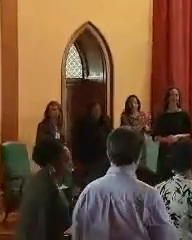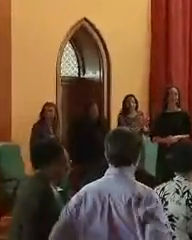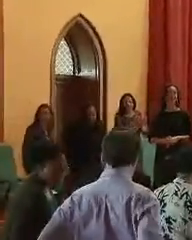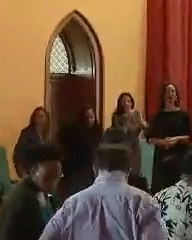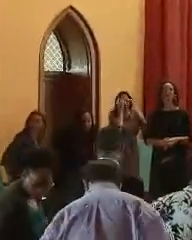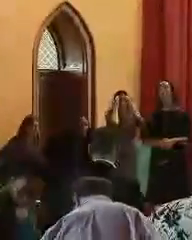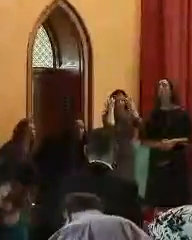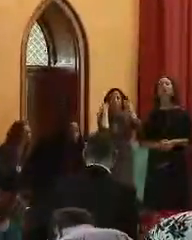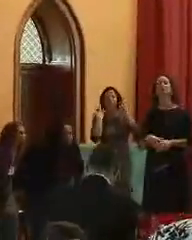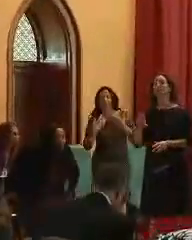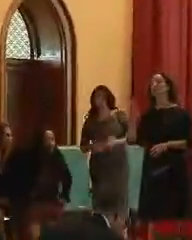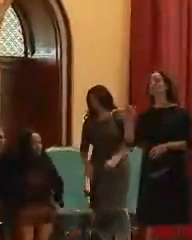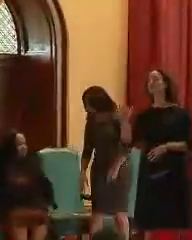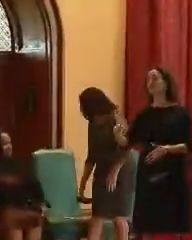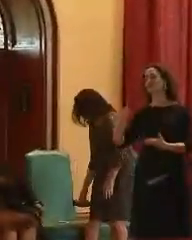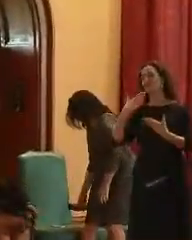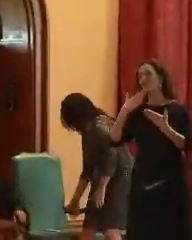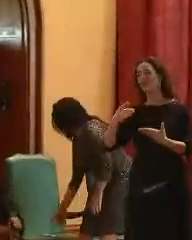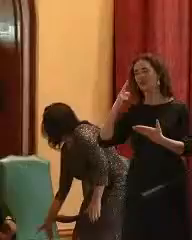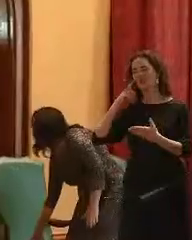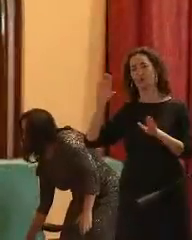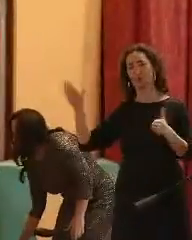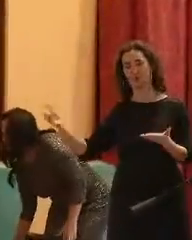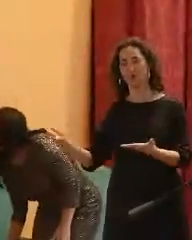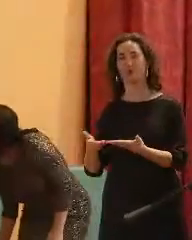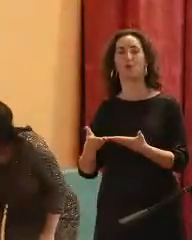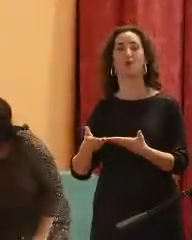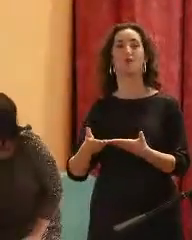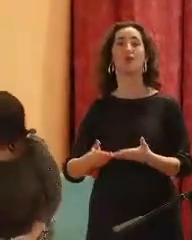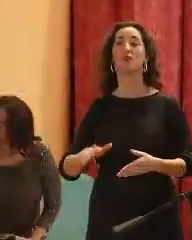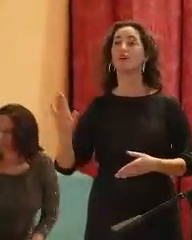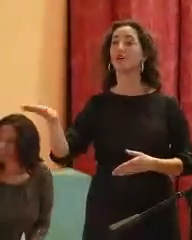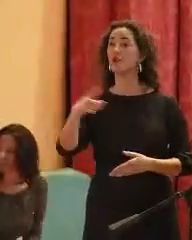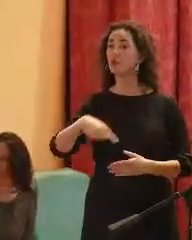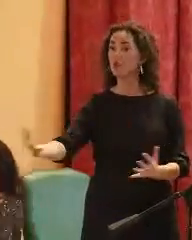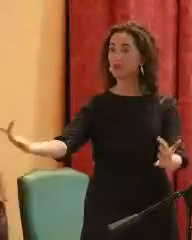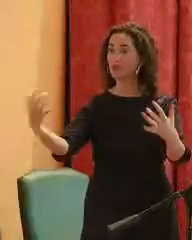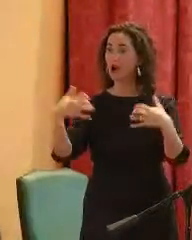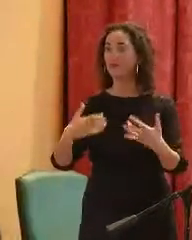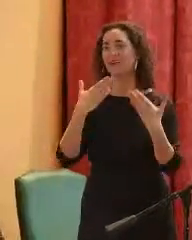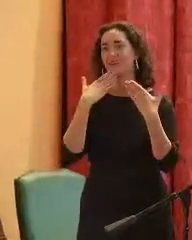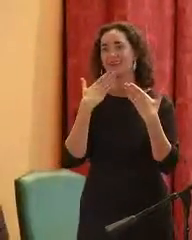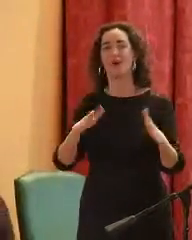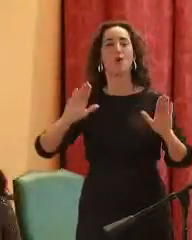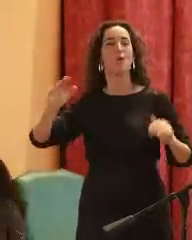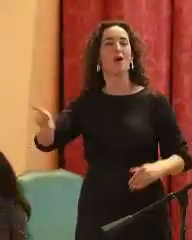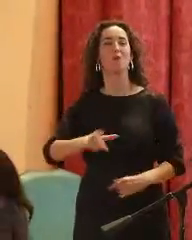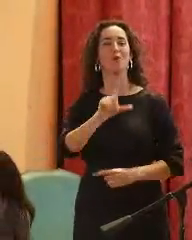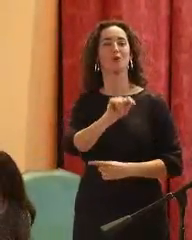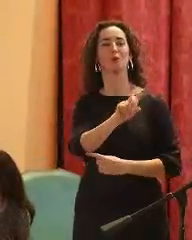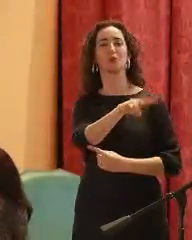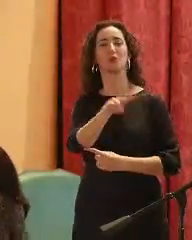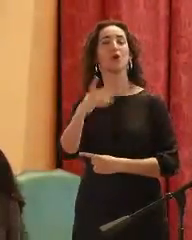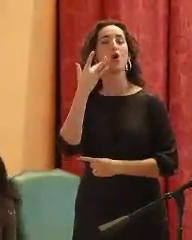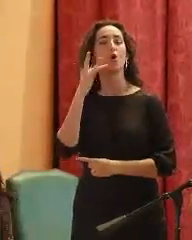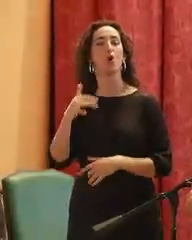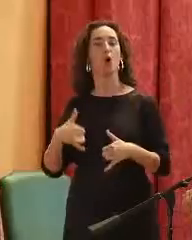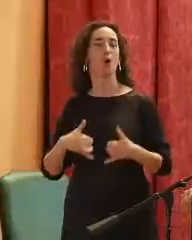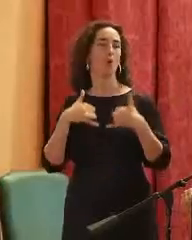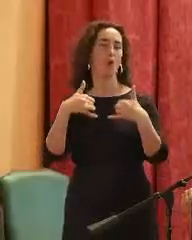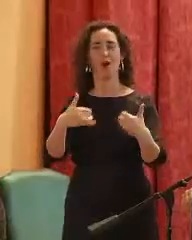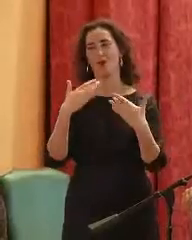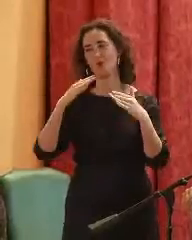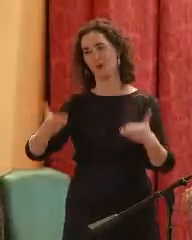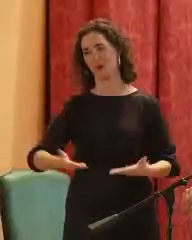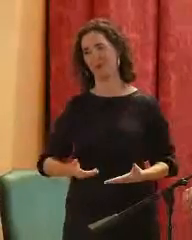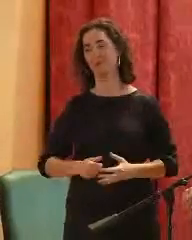And thank you, Bambi, for the introduction, for your work. Thank all of you for being here, and welcome to the 2022 Gold Awards. It